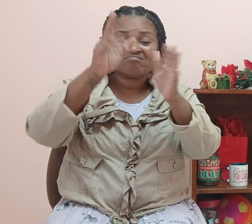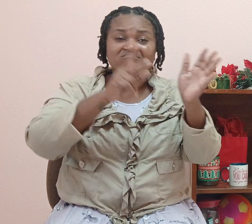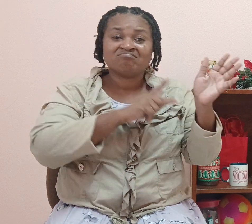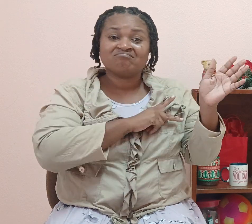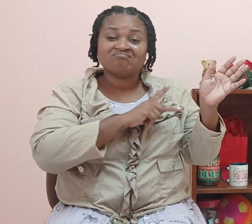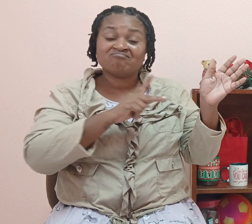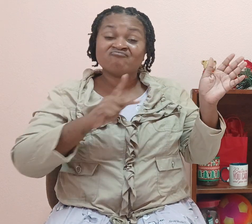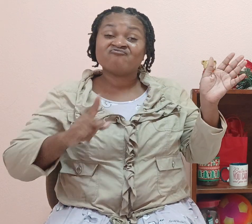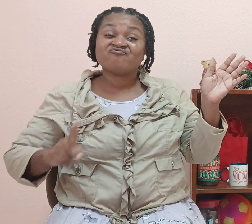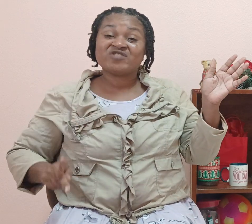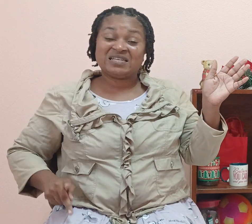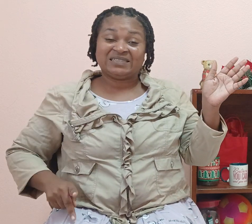Prince of Peace.